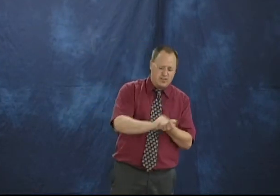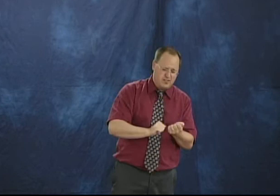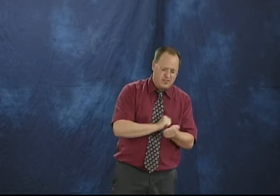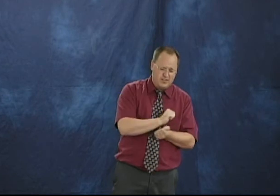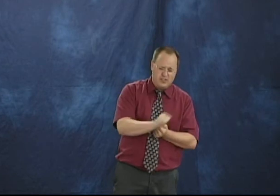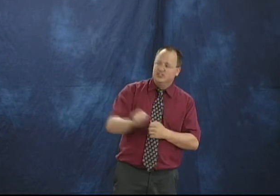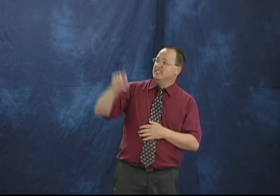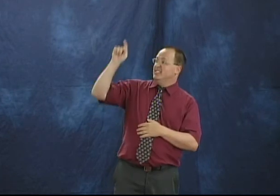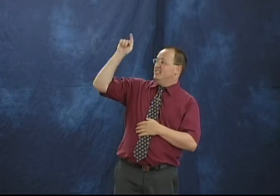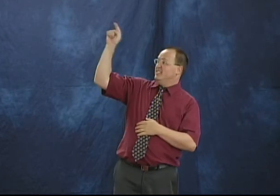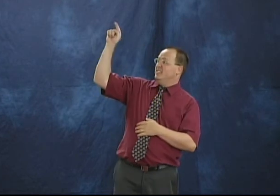When Jesus